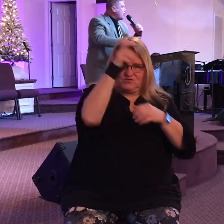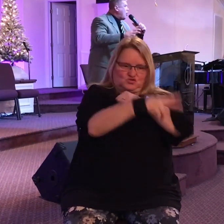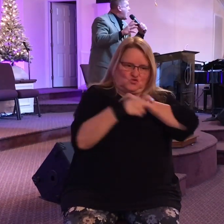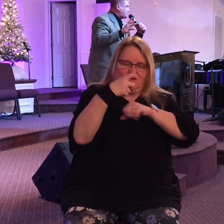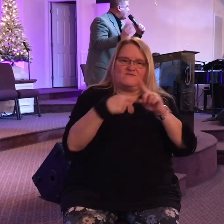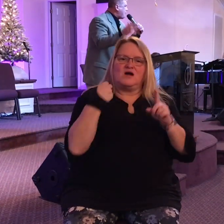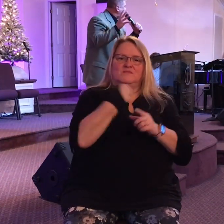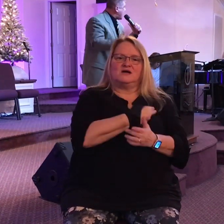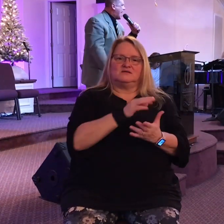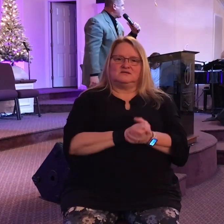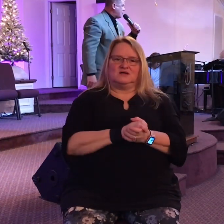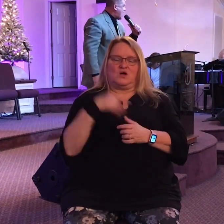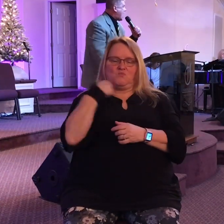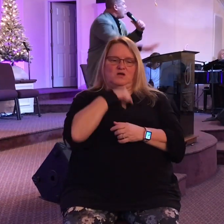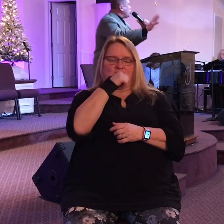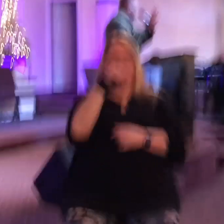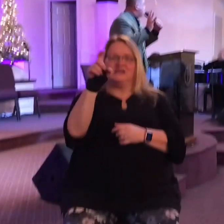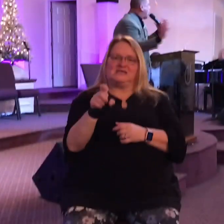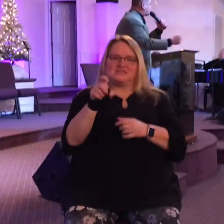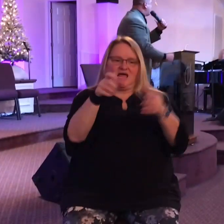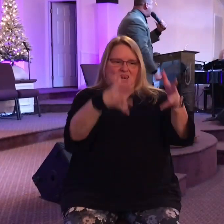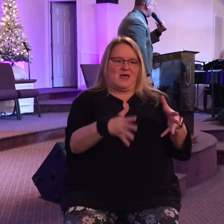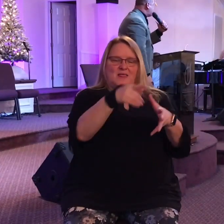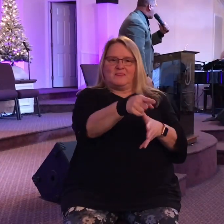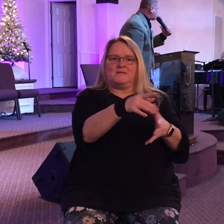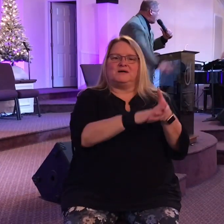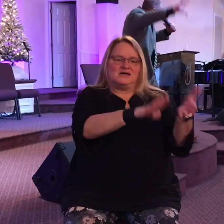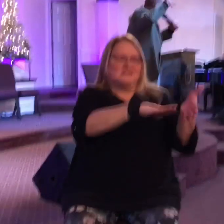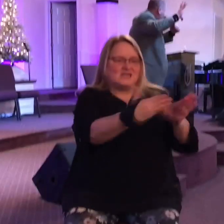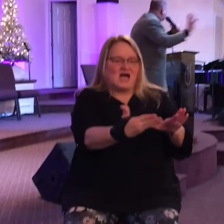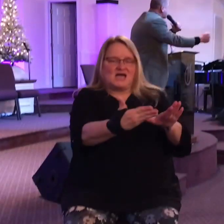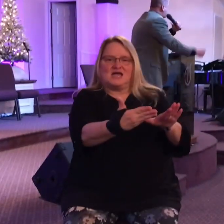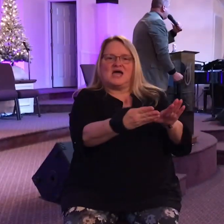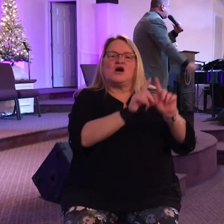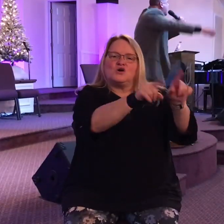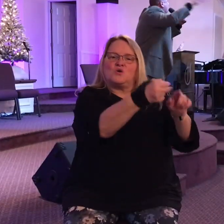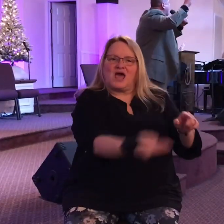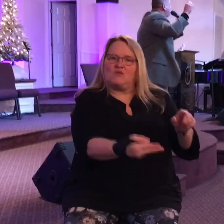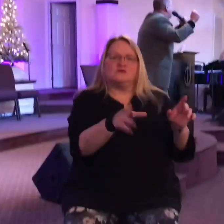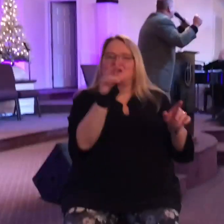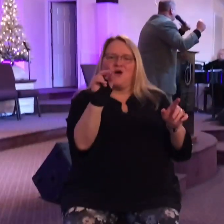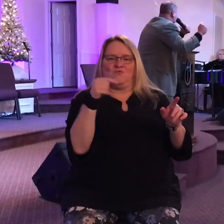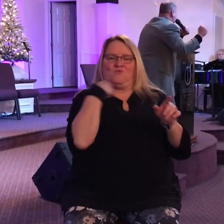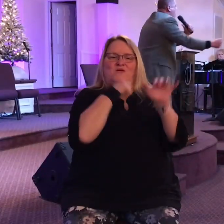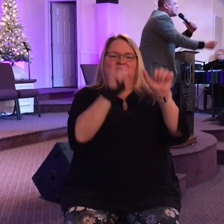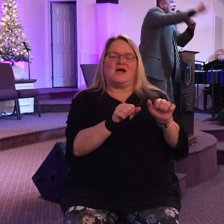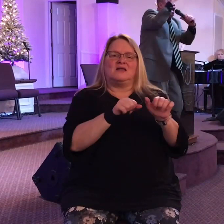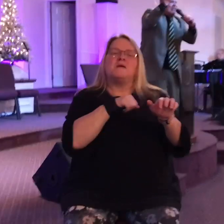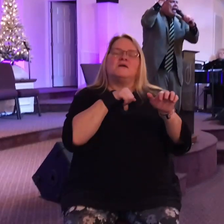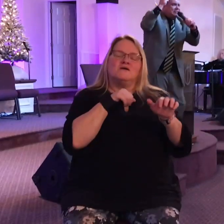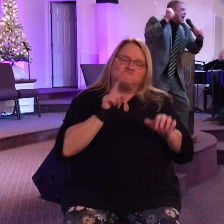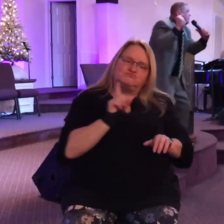death, you don't have to let them die and go to hell. You can march into enemy territory and snatch them and say, by the blood of Jesus